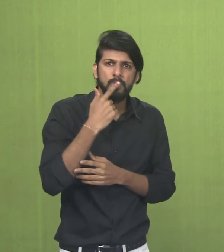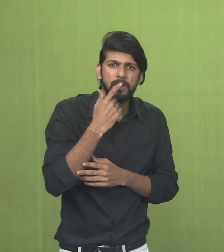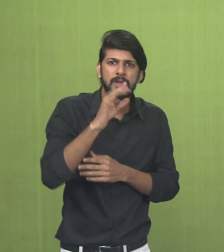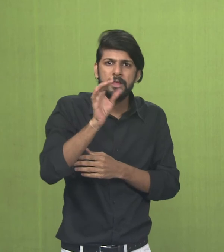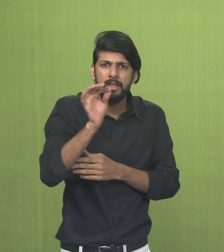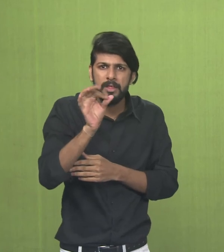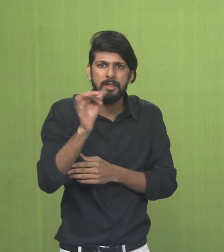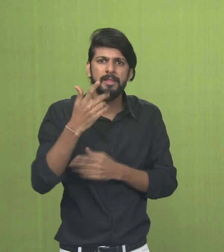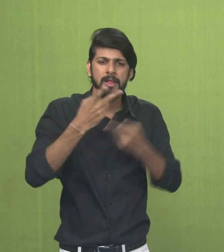silk,